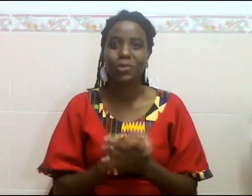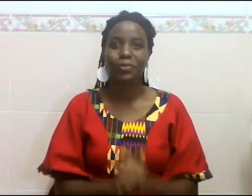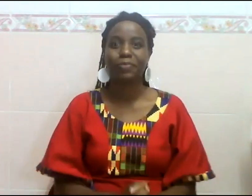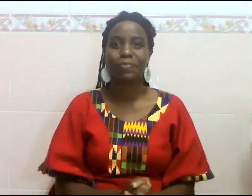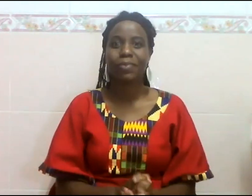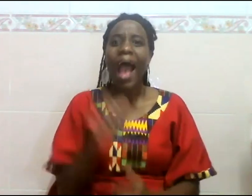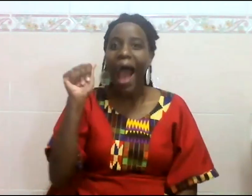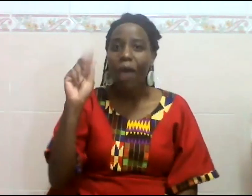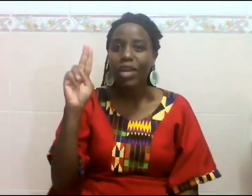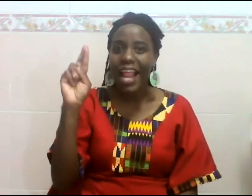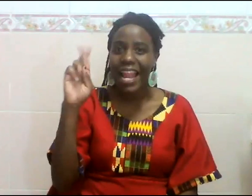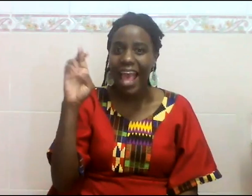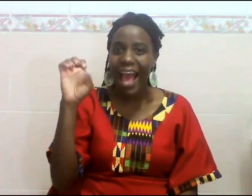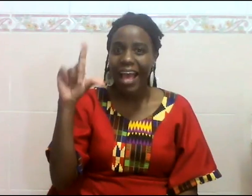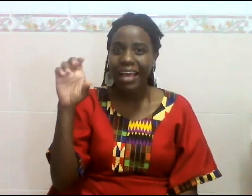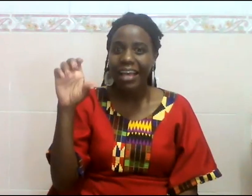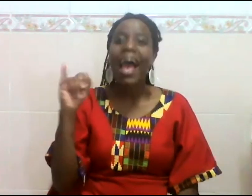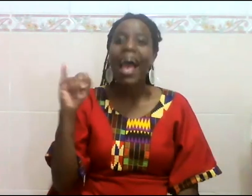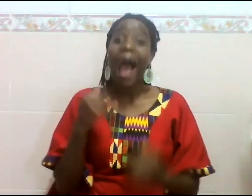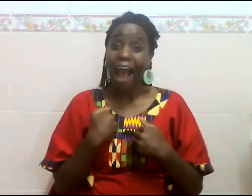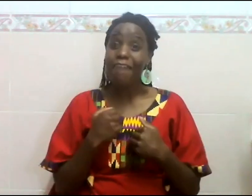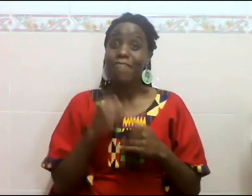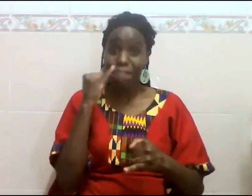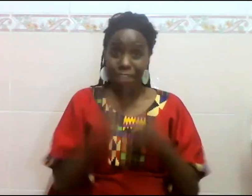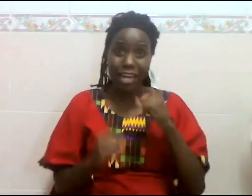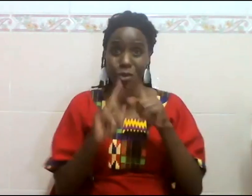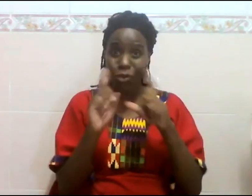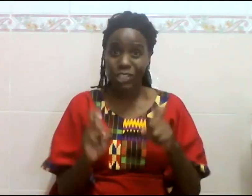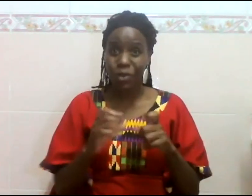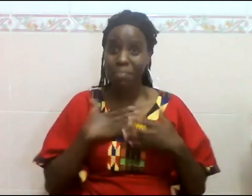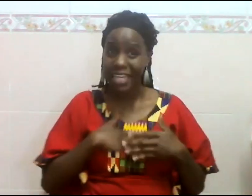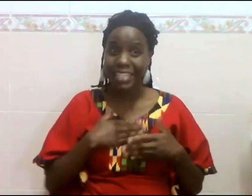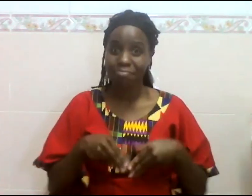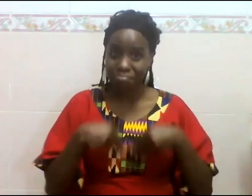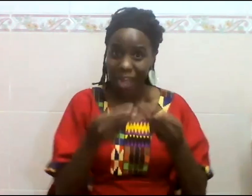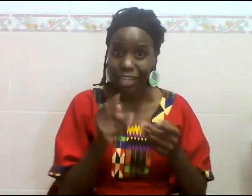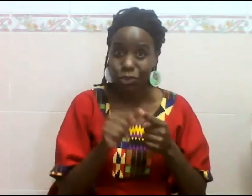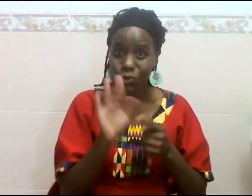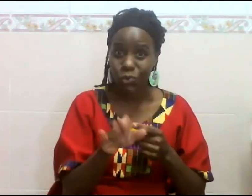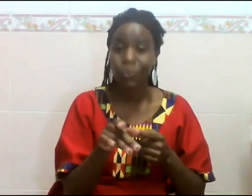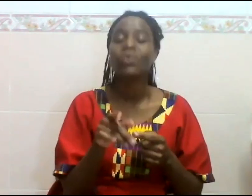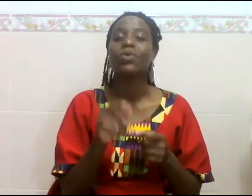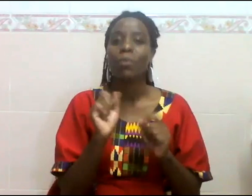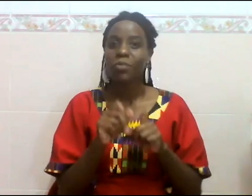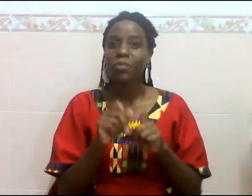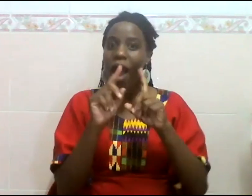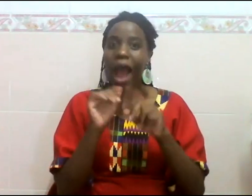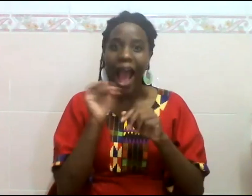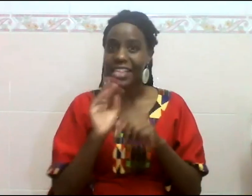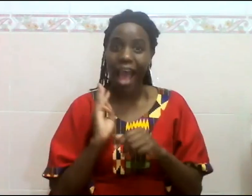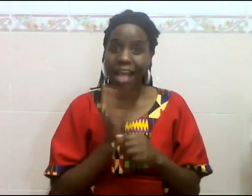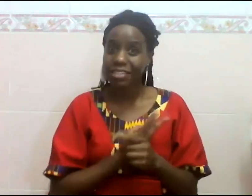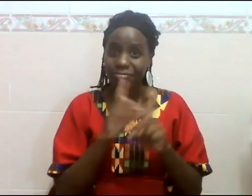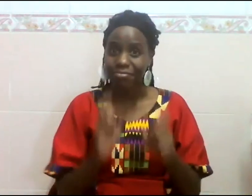Aurelia, do you wanna, we have the last question, which is one of my favorite. We can get to that if you want, Aurelia, or.